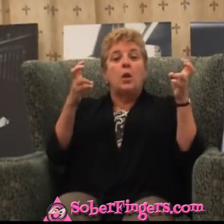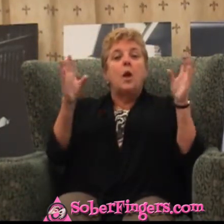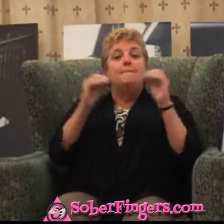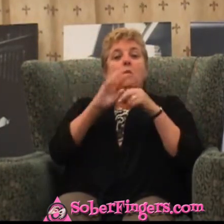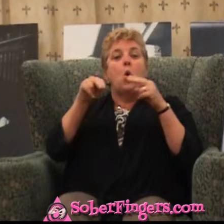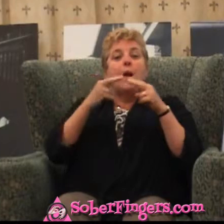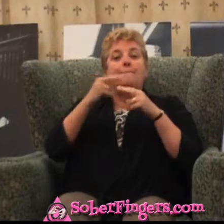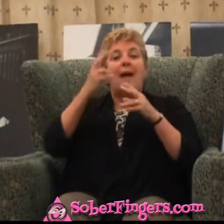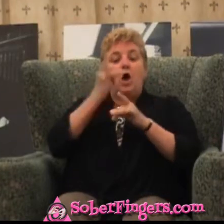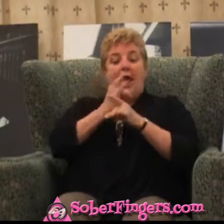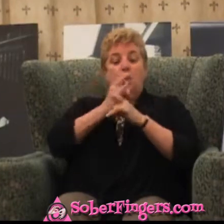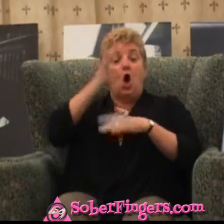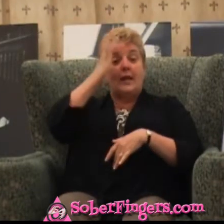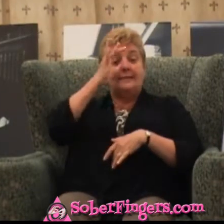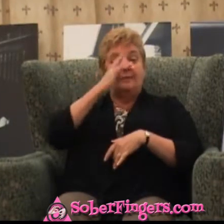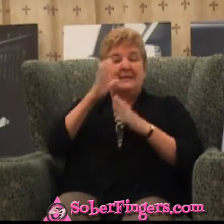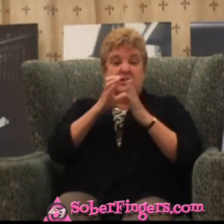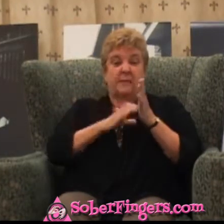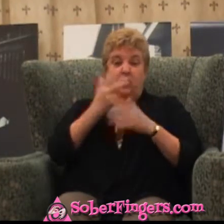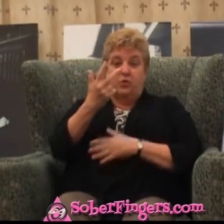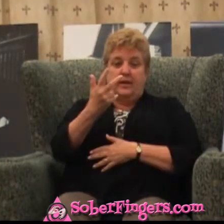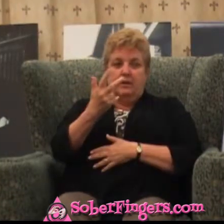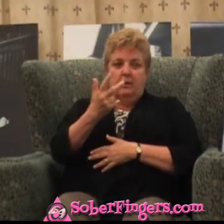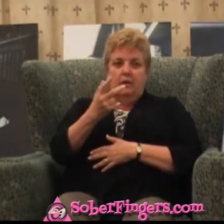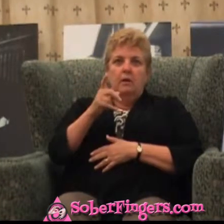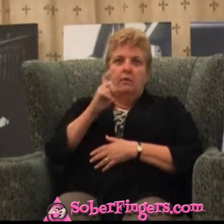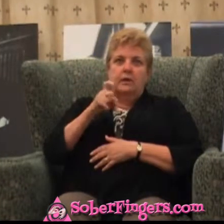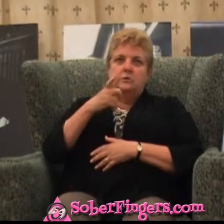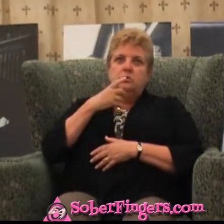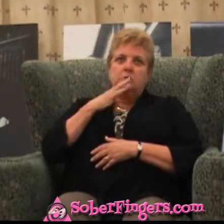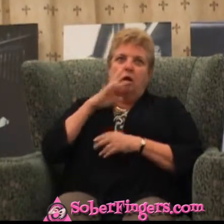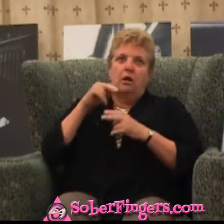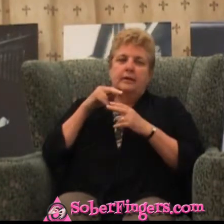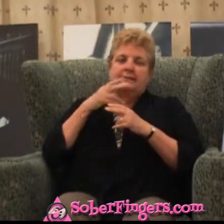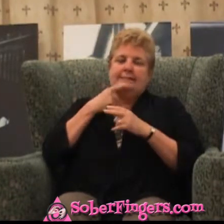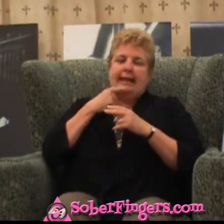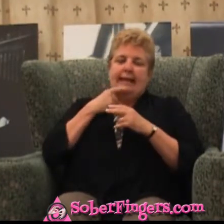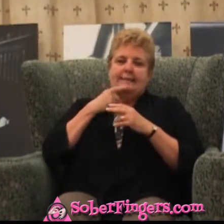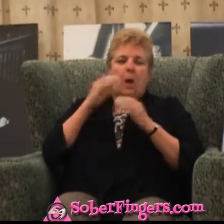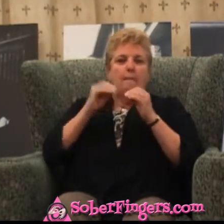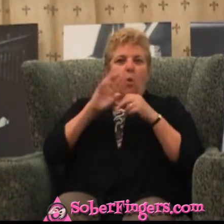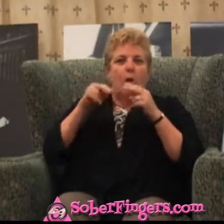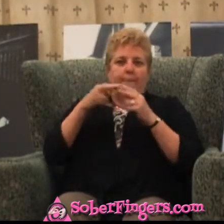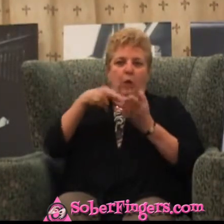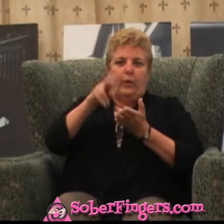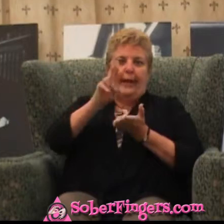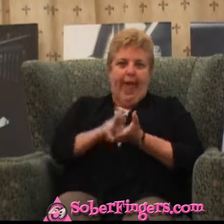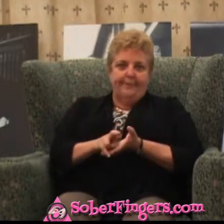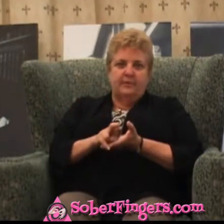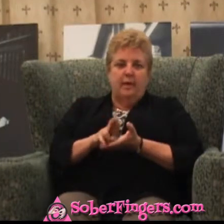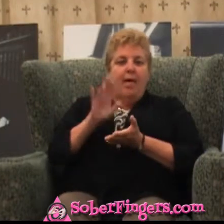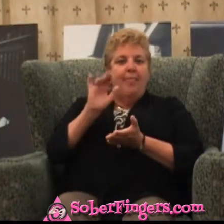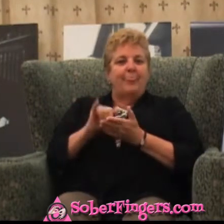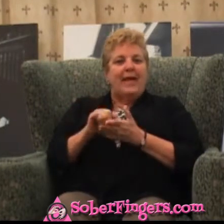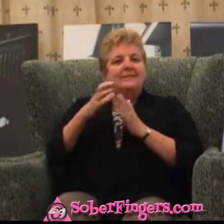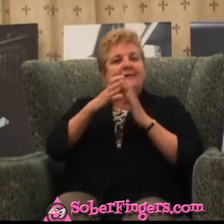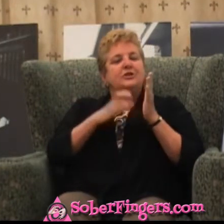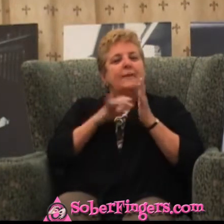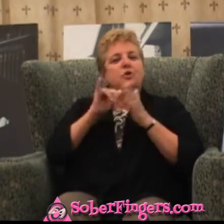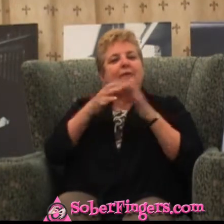3 in our book, they should call it More About Relapse, because it's the chapter that describes the mental states that precede